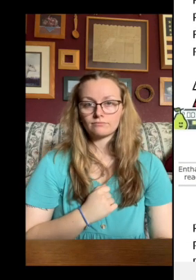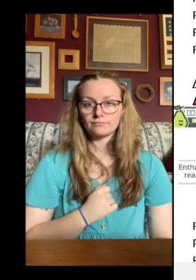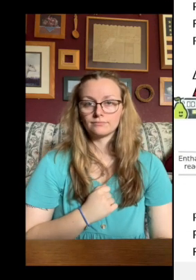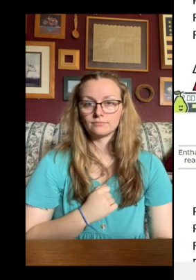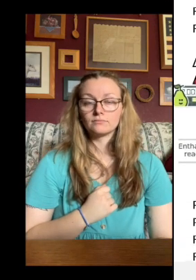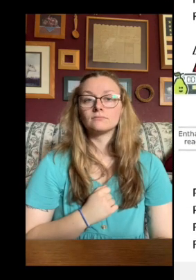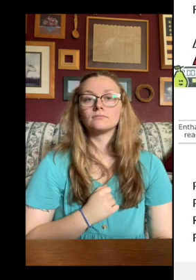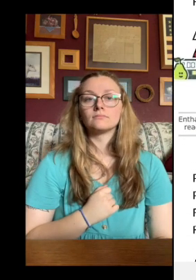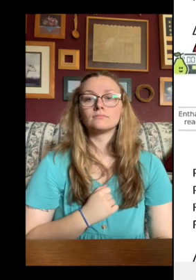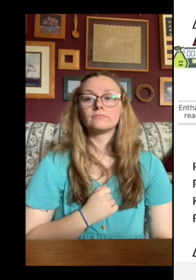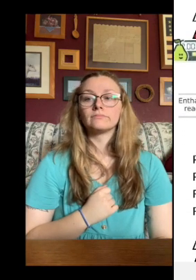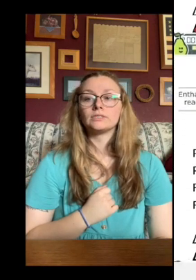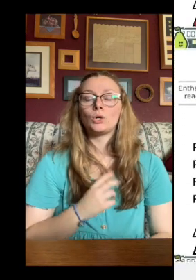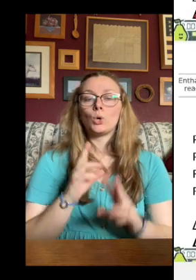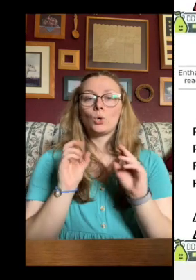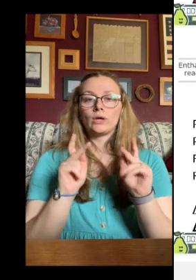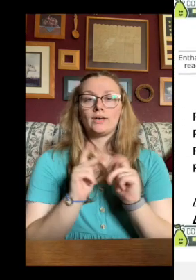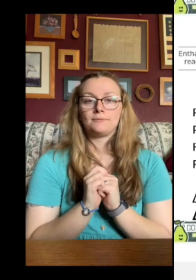Okay.